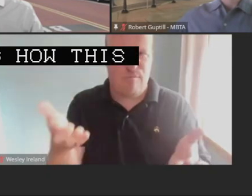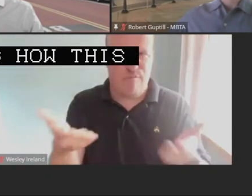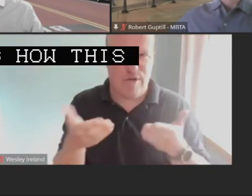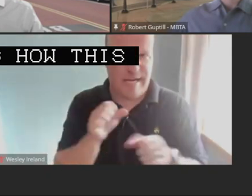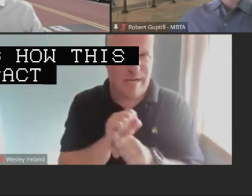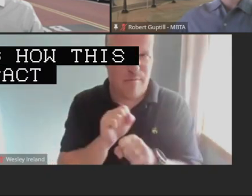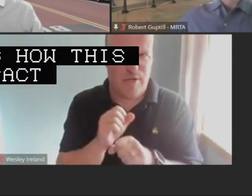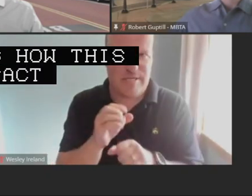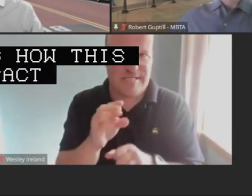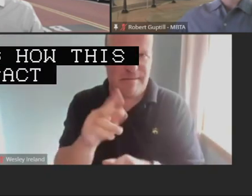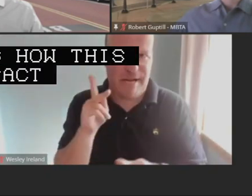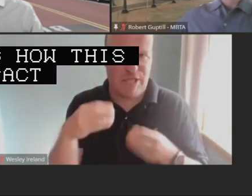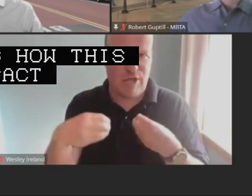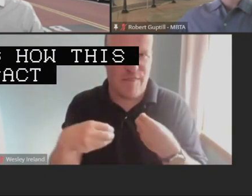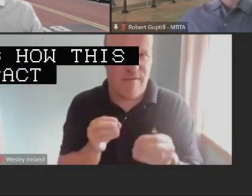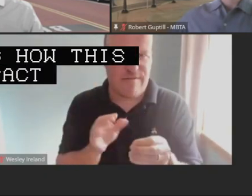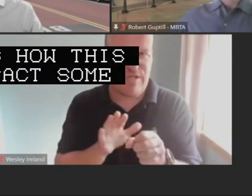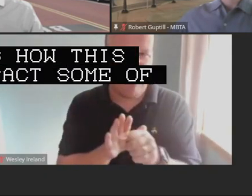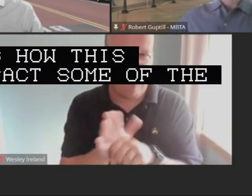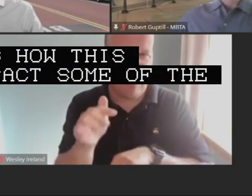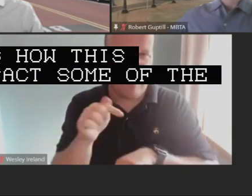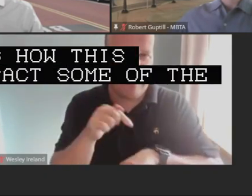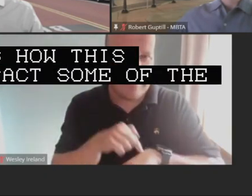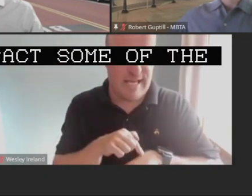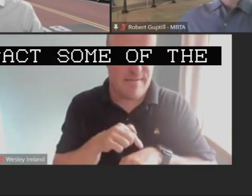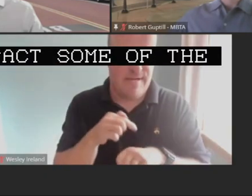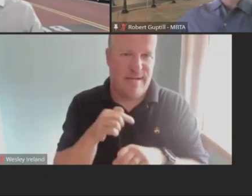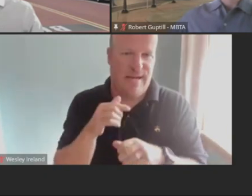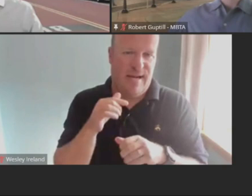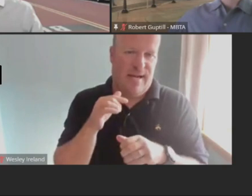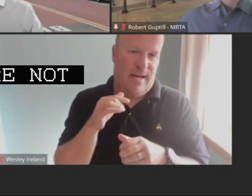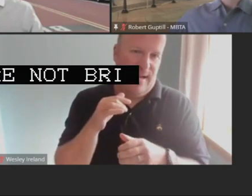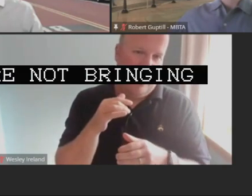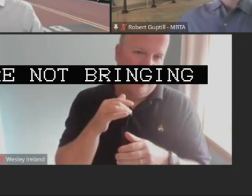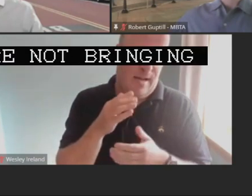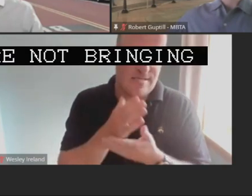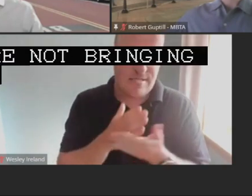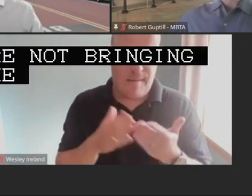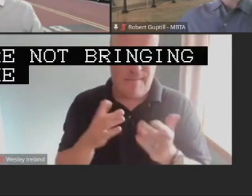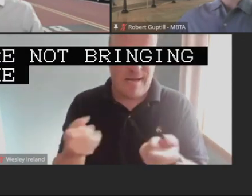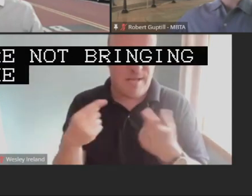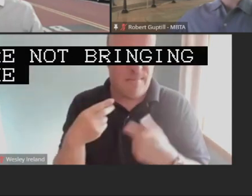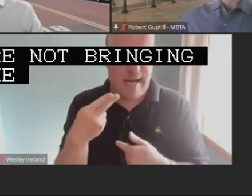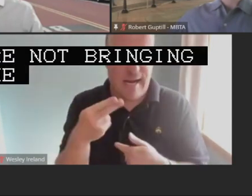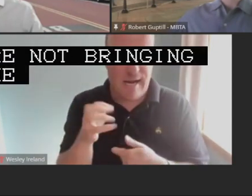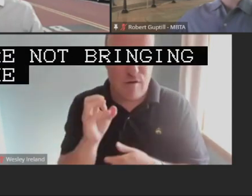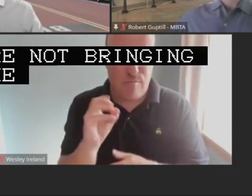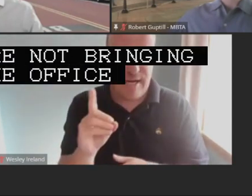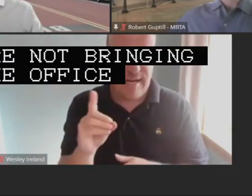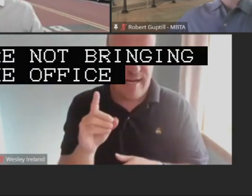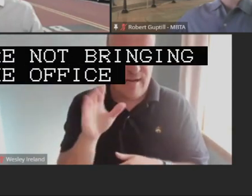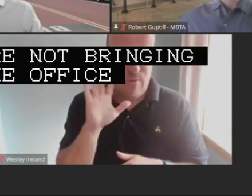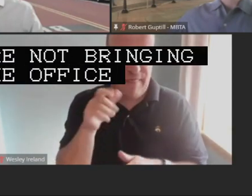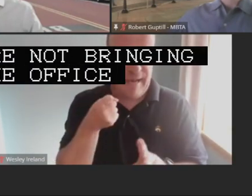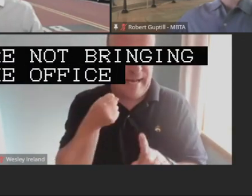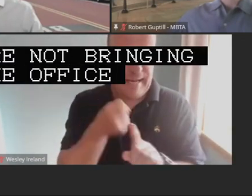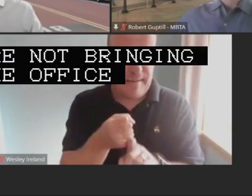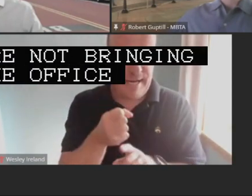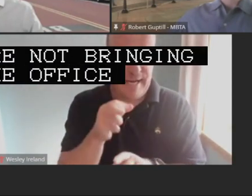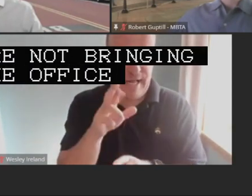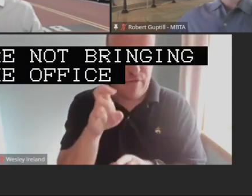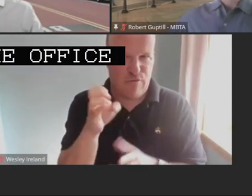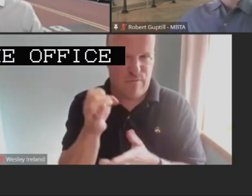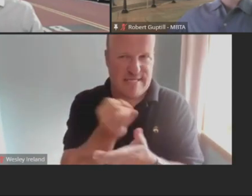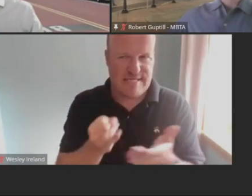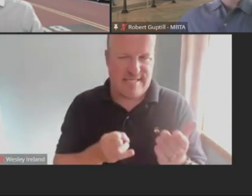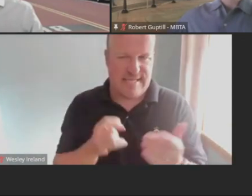many companies are not bringing people back to the office full time. So we've seen lots of changes. People